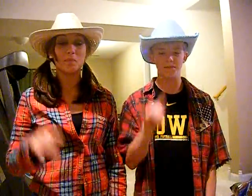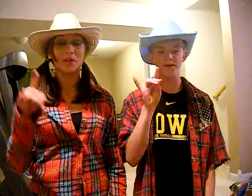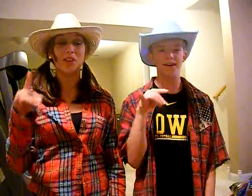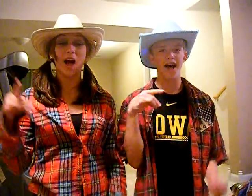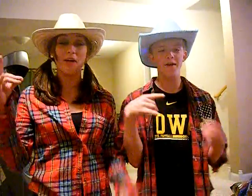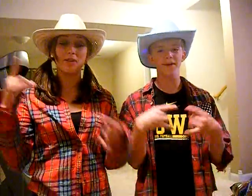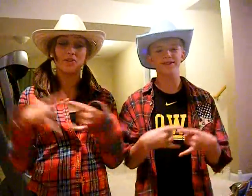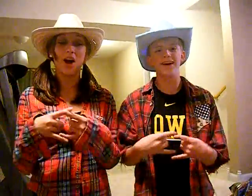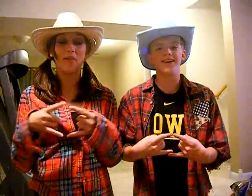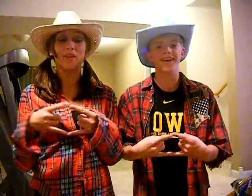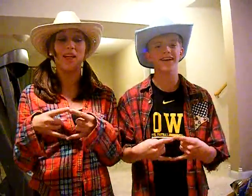super